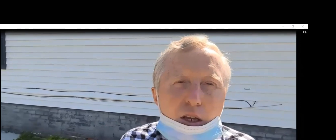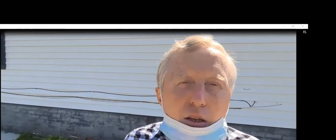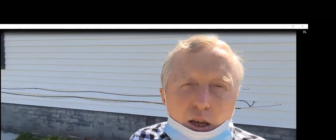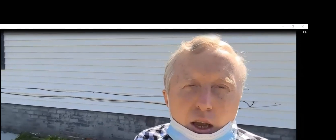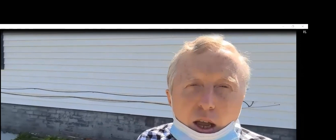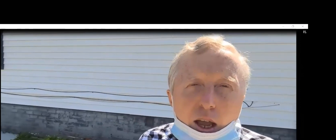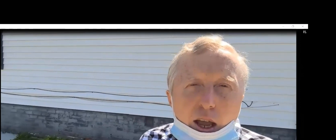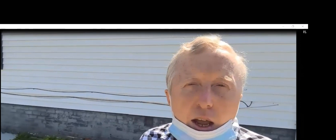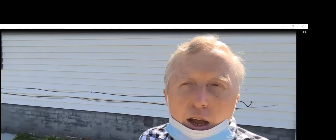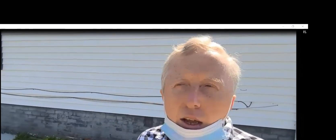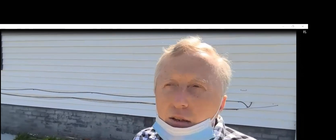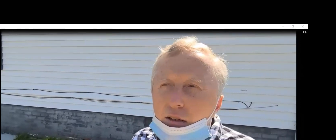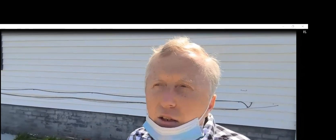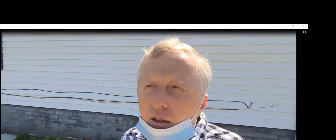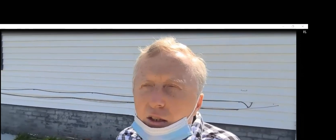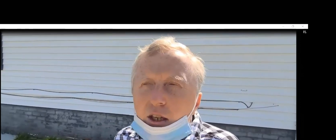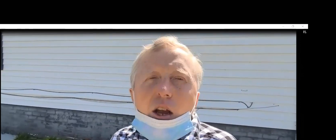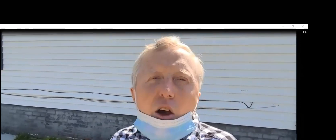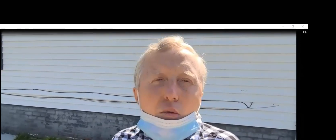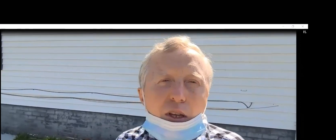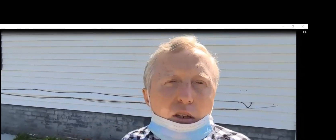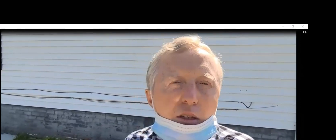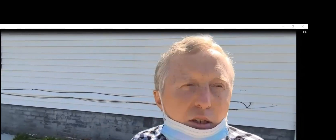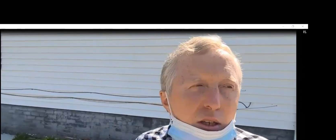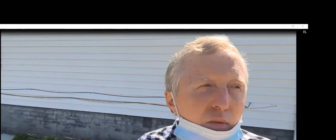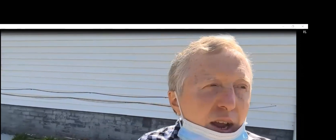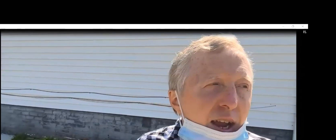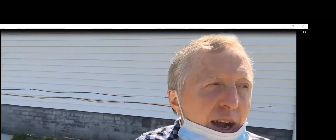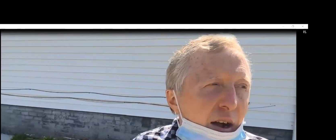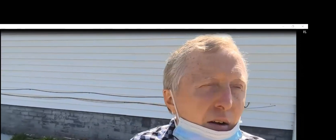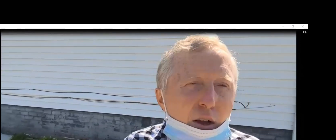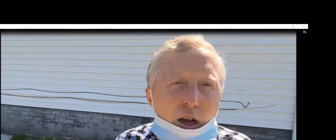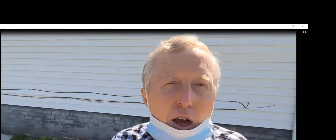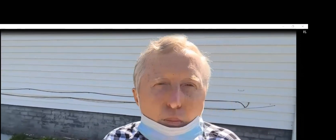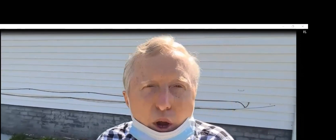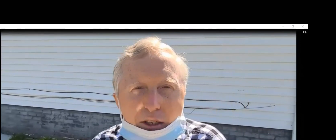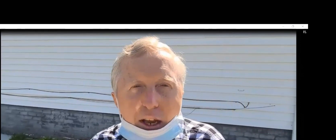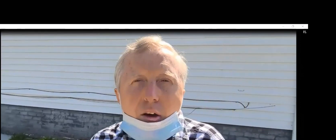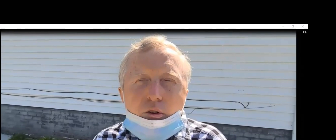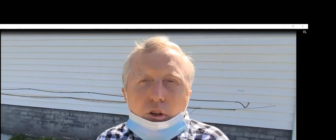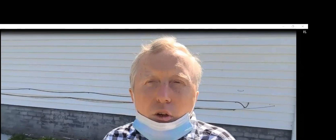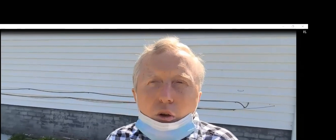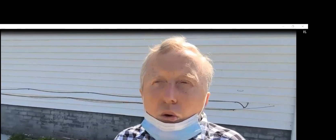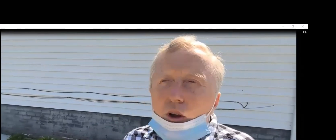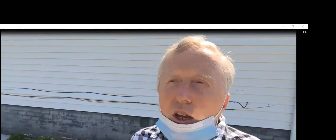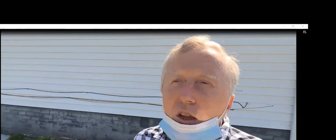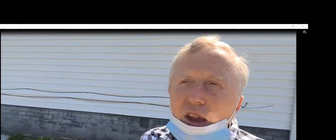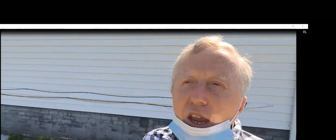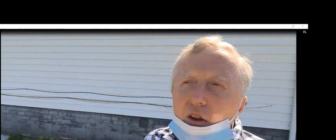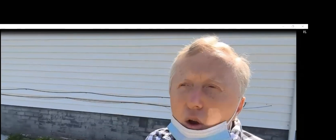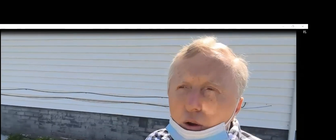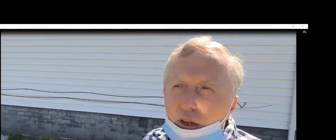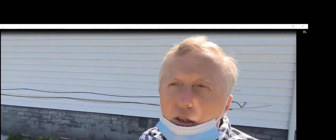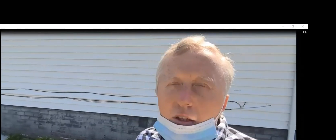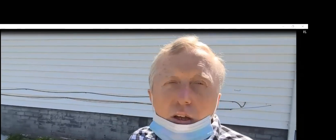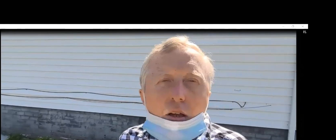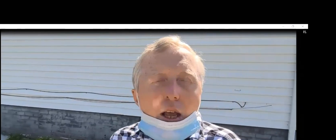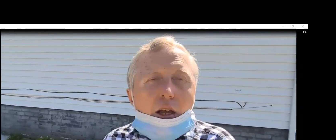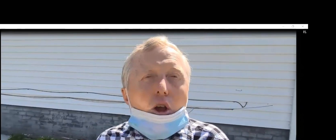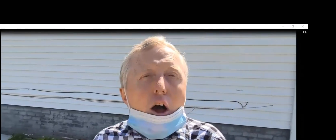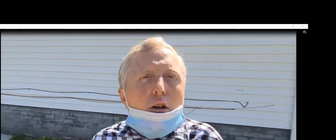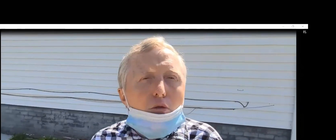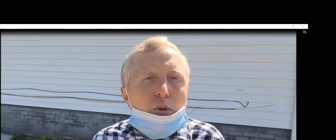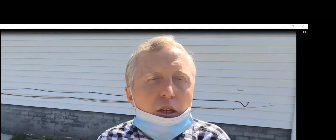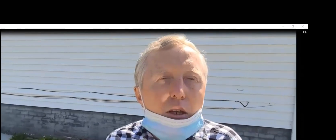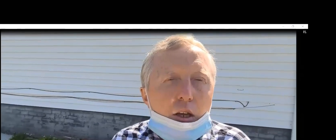about me, and can help me if I have a breakdown or if I get nervous.